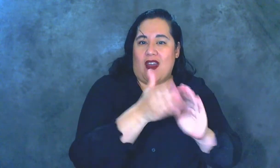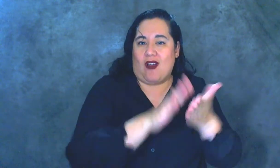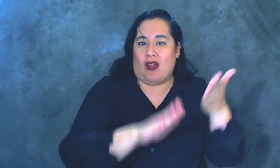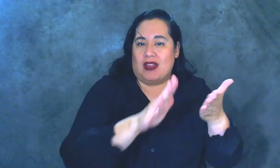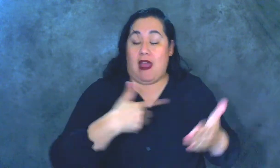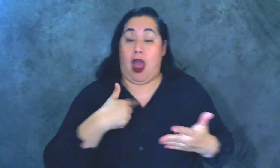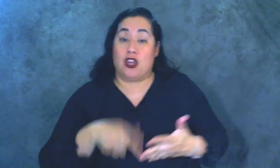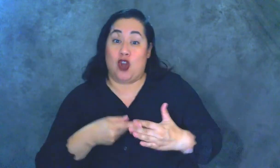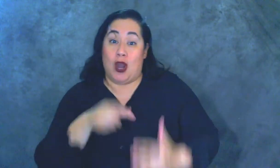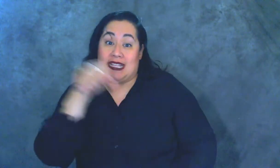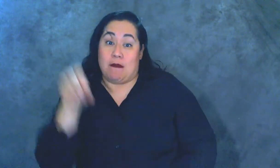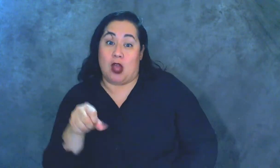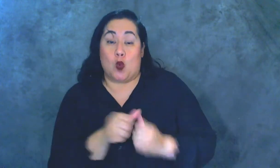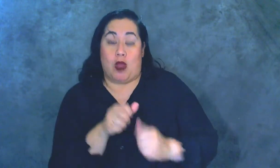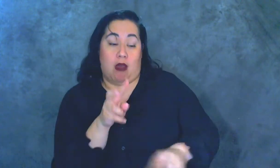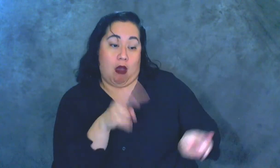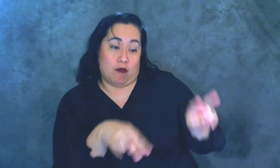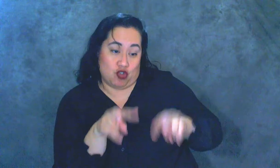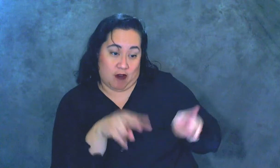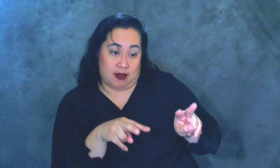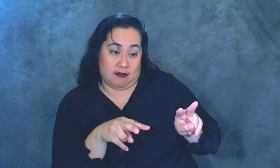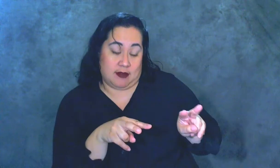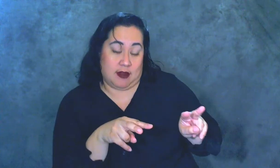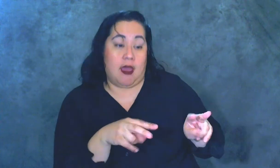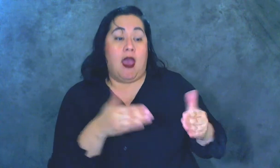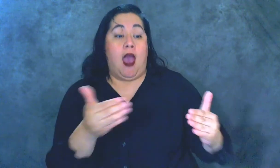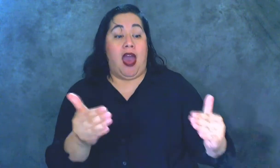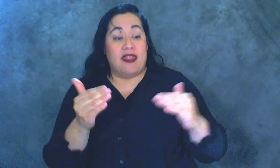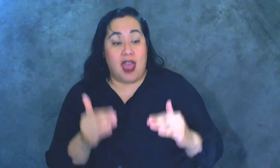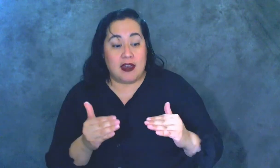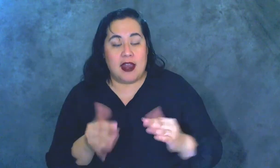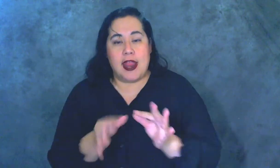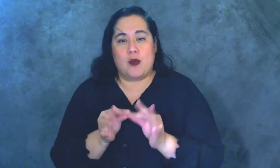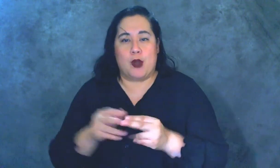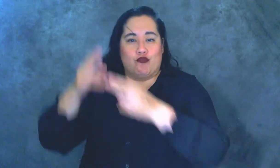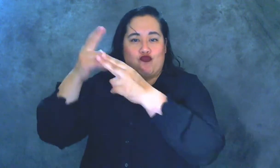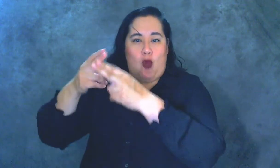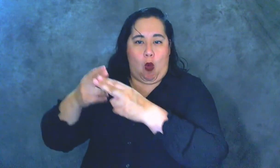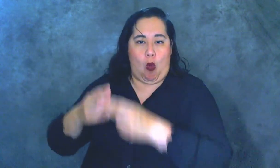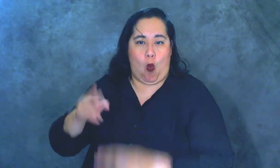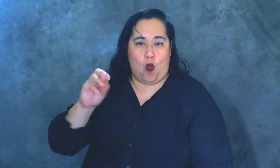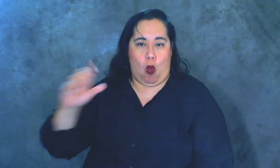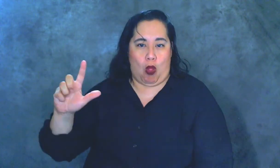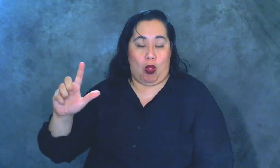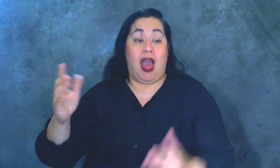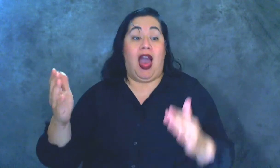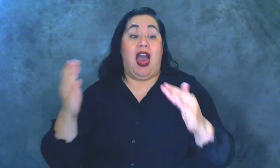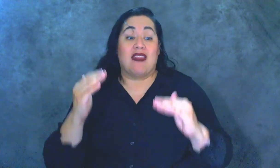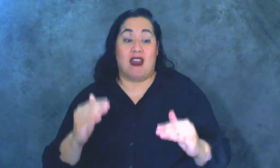semester with observing. Then I interpreted role. Then 10 minutes, 20 minutes, and so